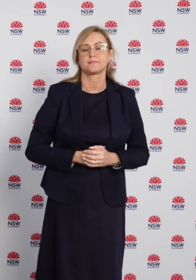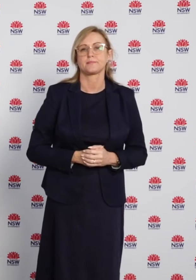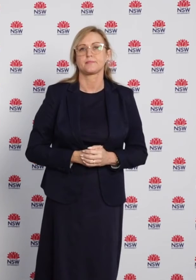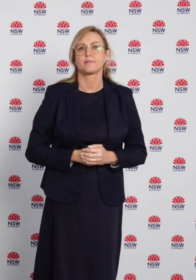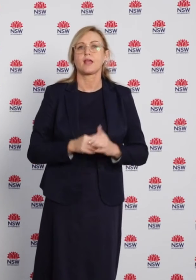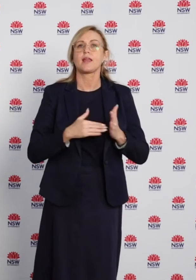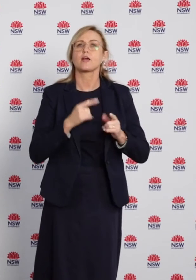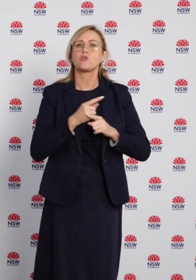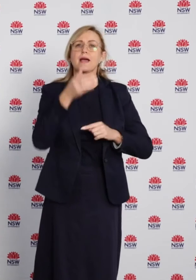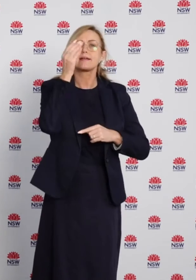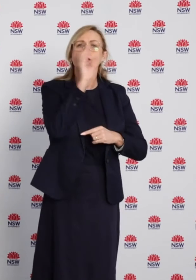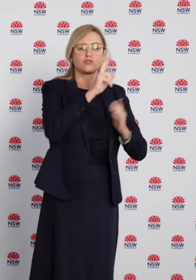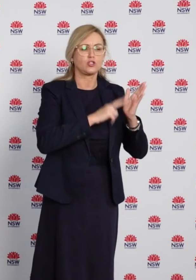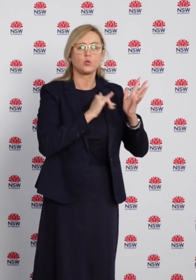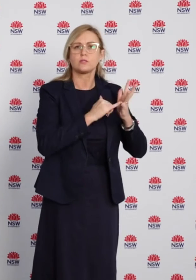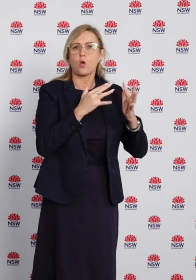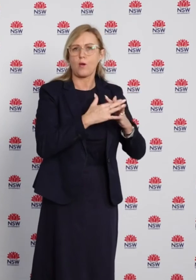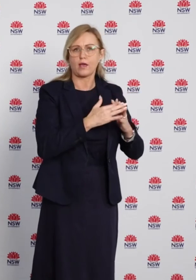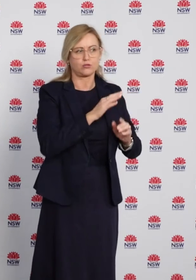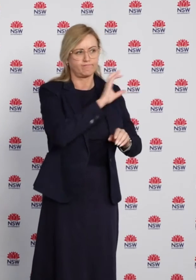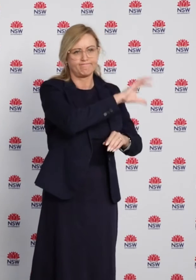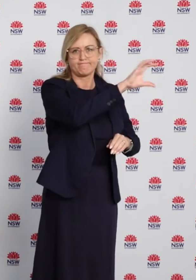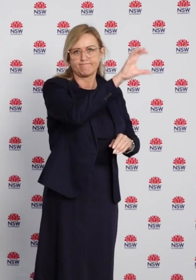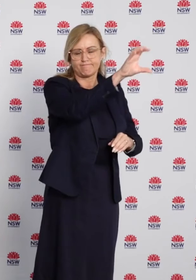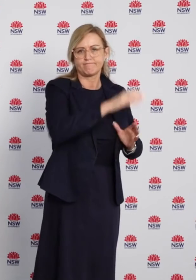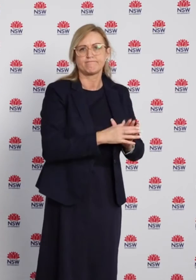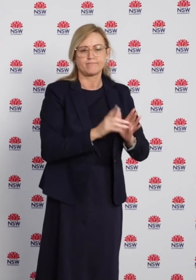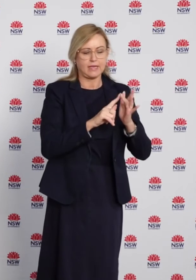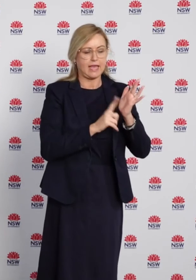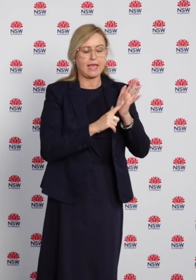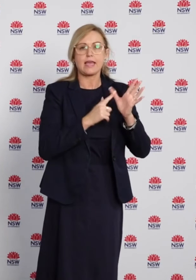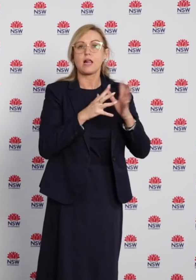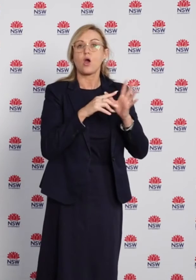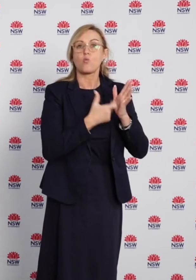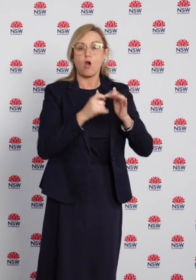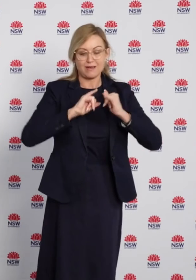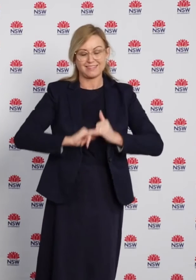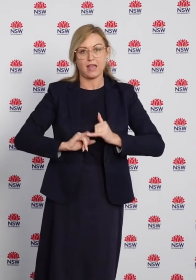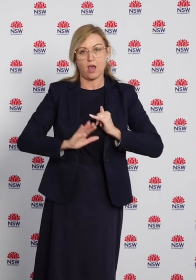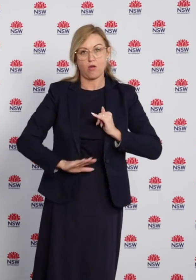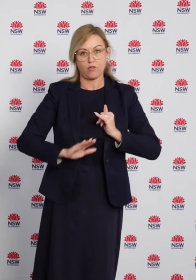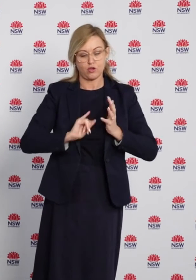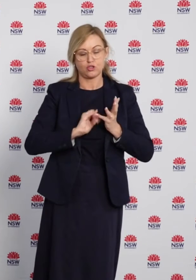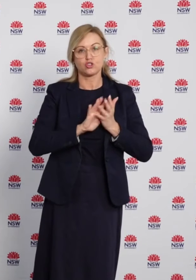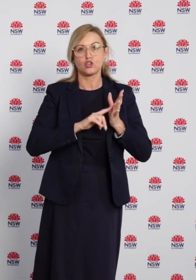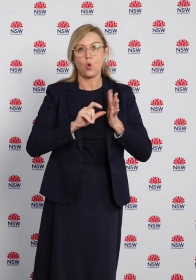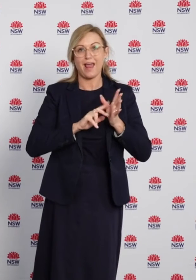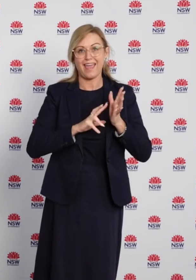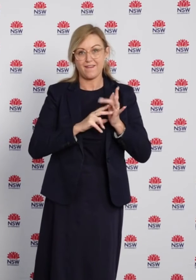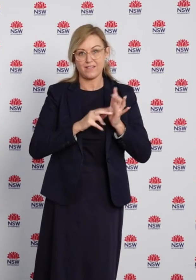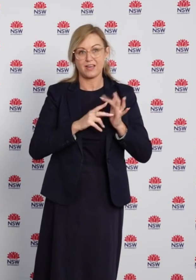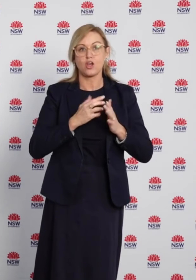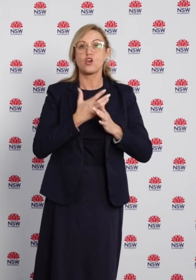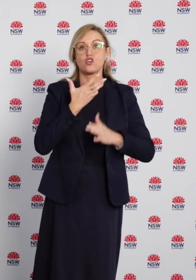by regional New South Wales of cases. In the Illawarra, Shellhaven area, there are now 96 new cases